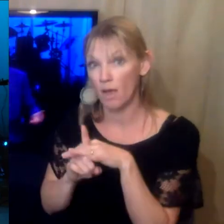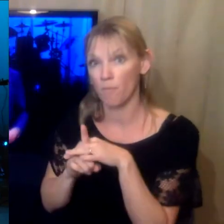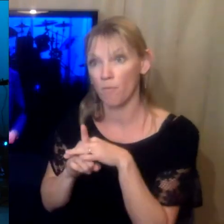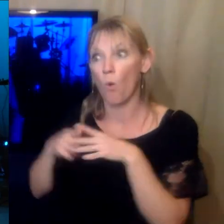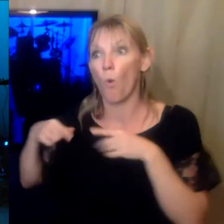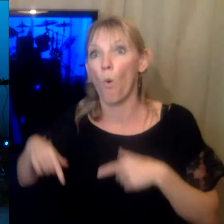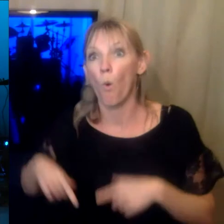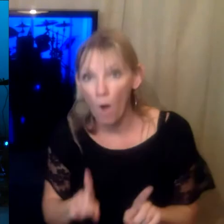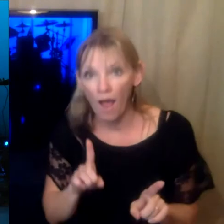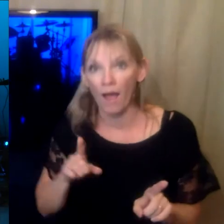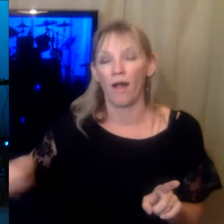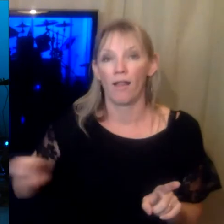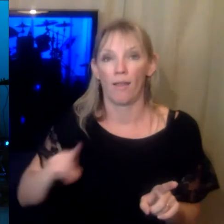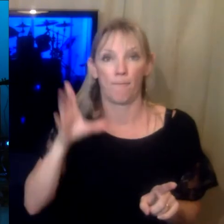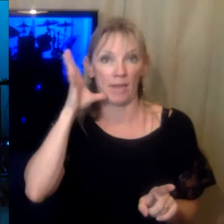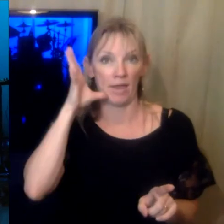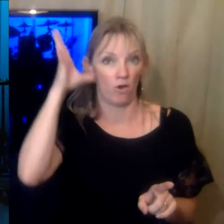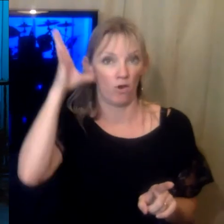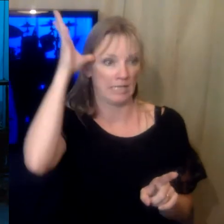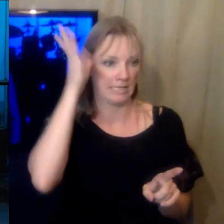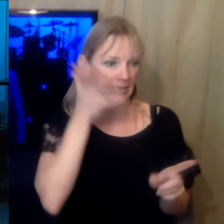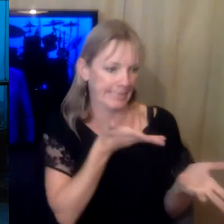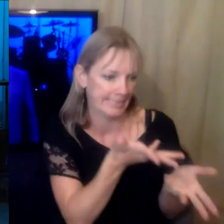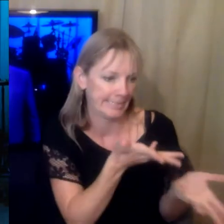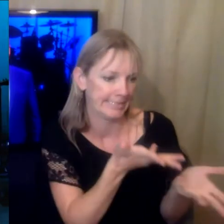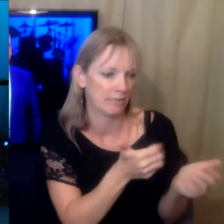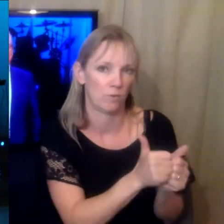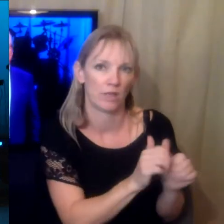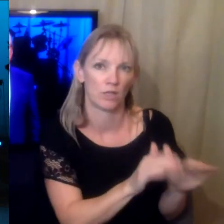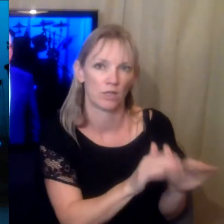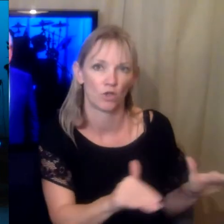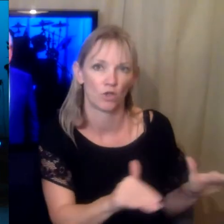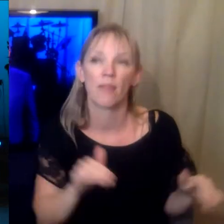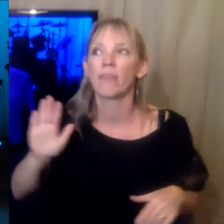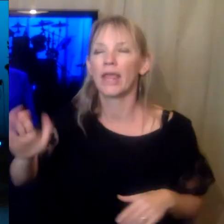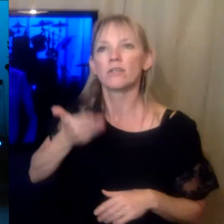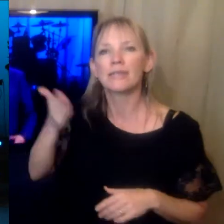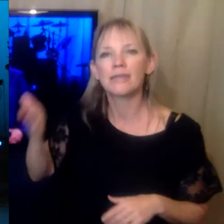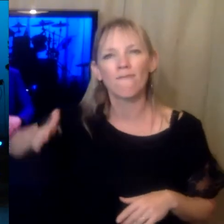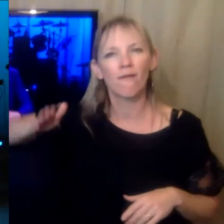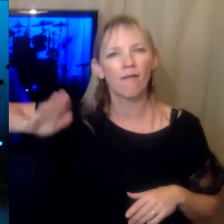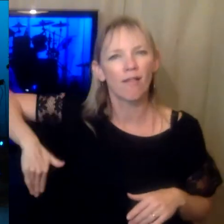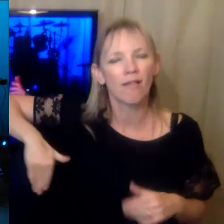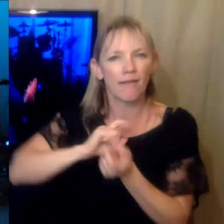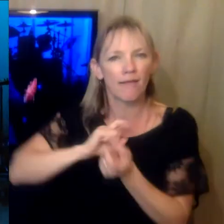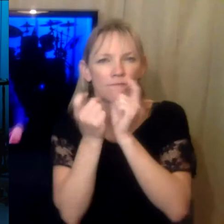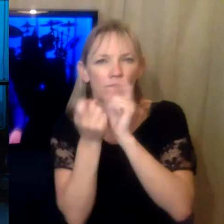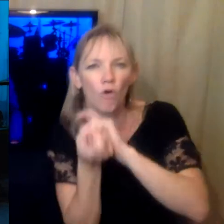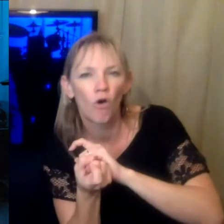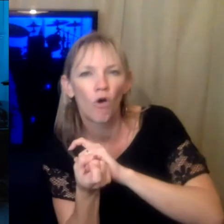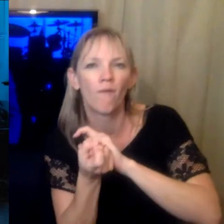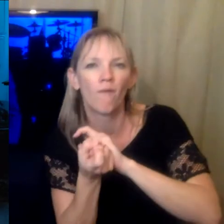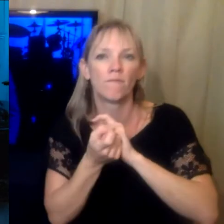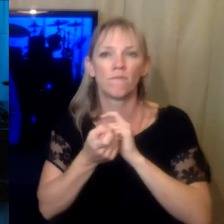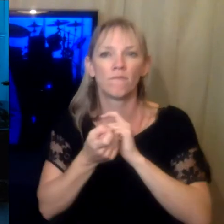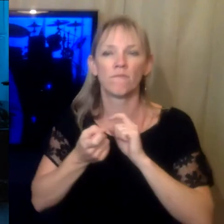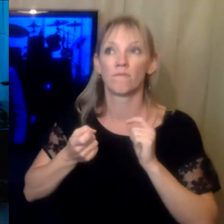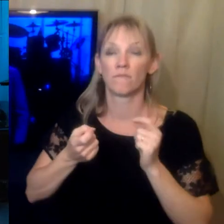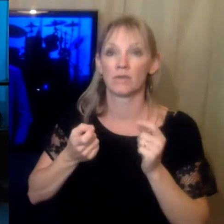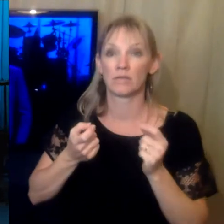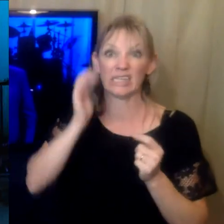parenting. All the unhealed, unevolved stuff just sometimes apparently out